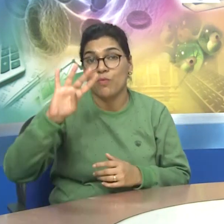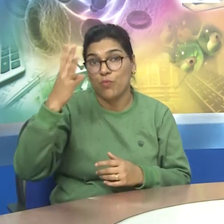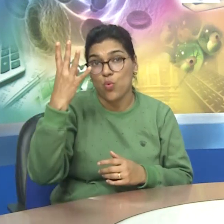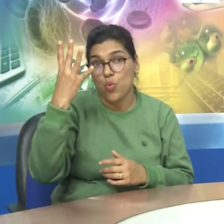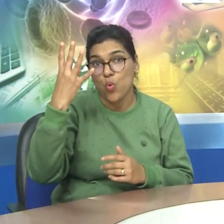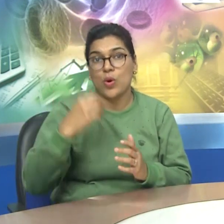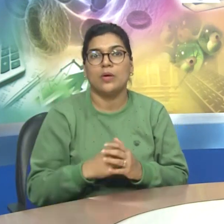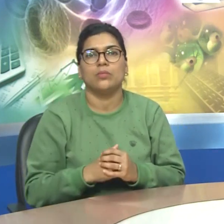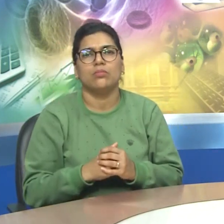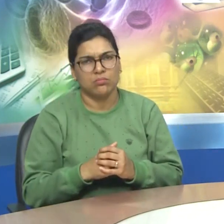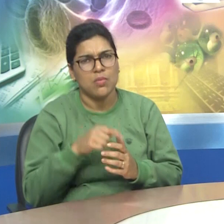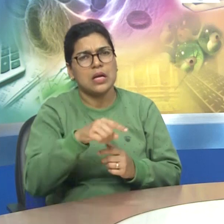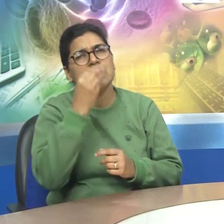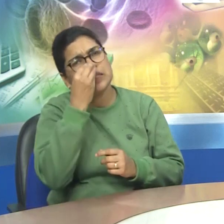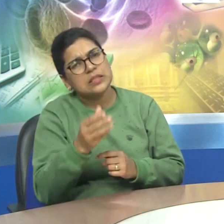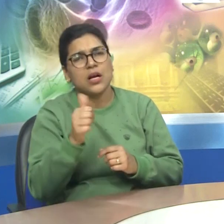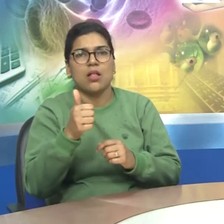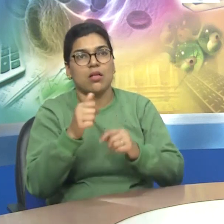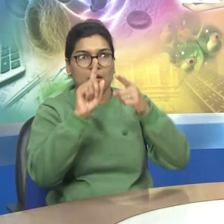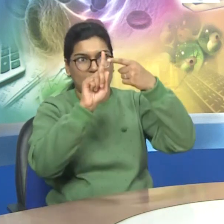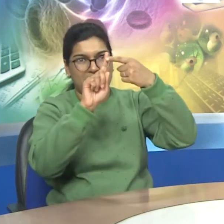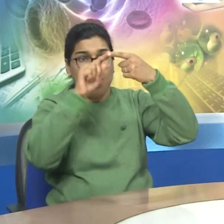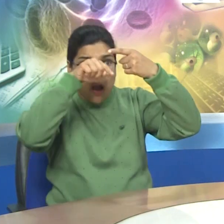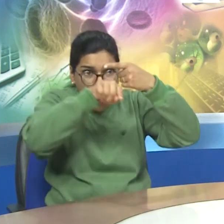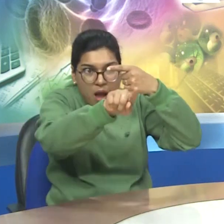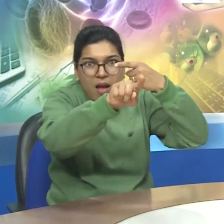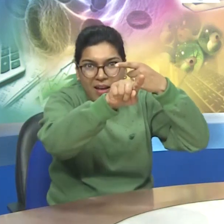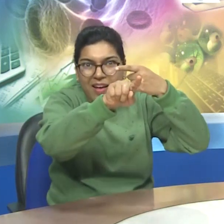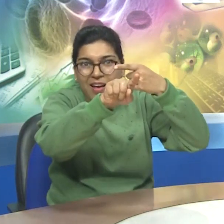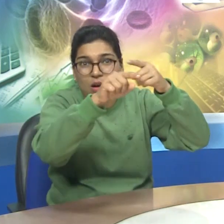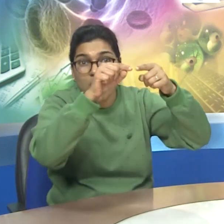accordingly the name is given and the classification is done.